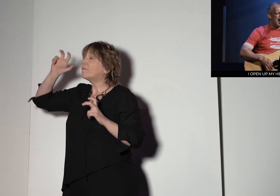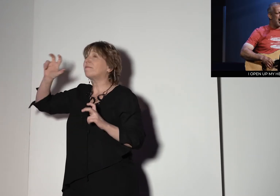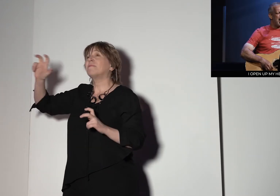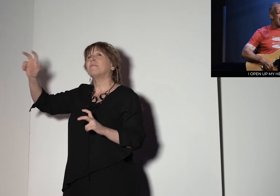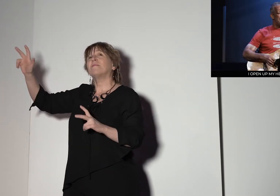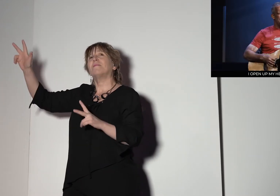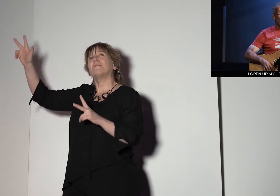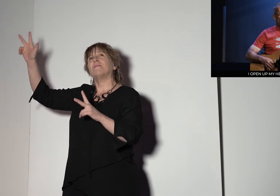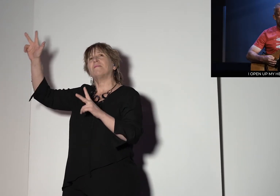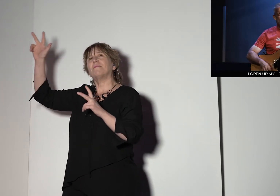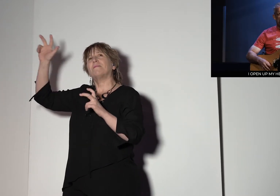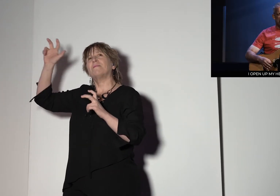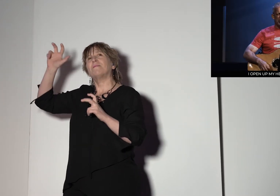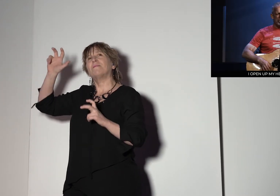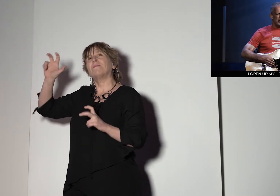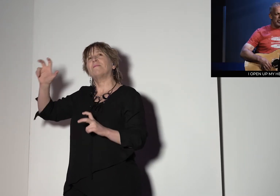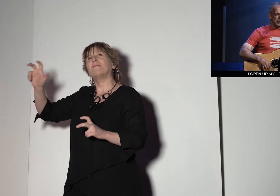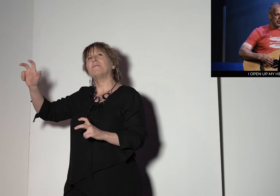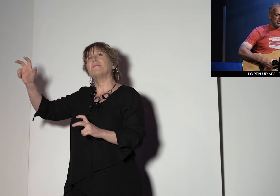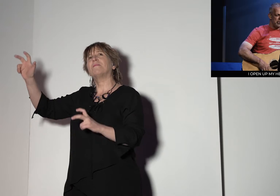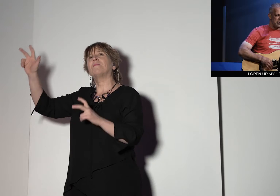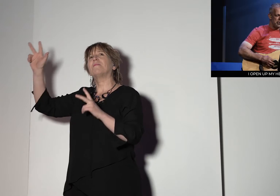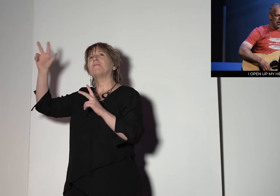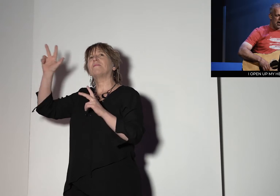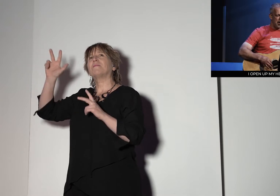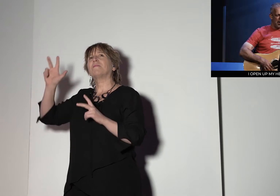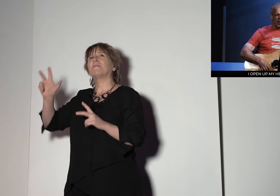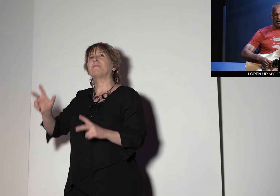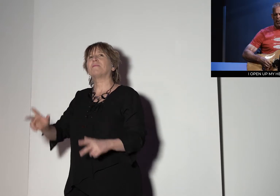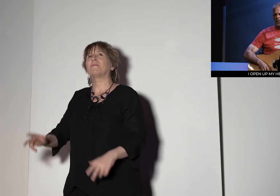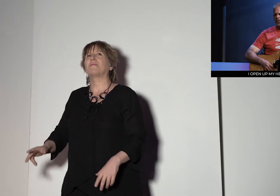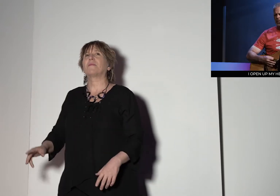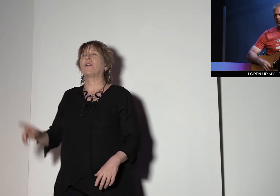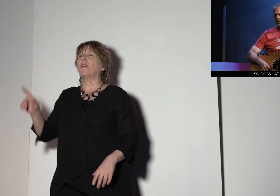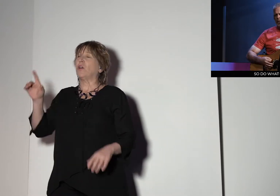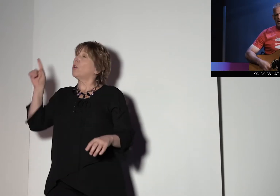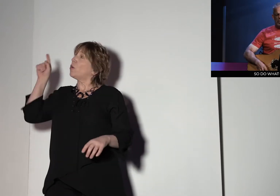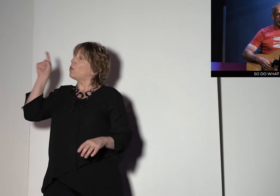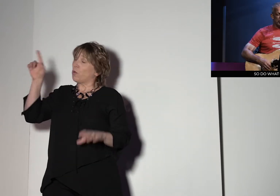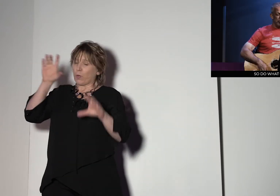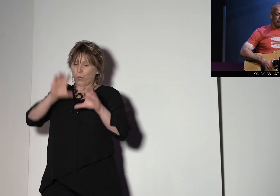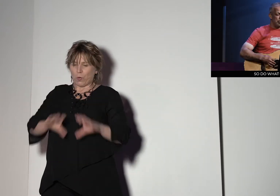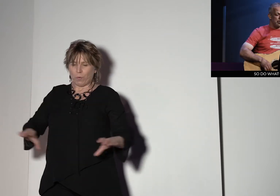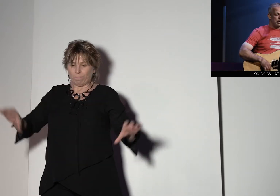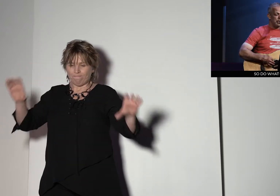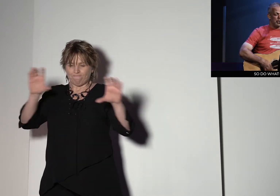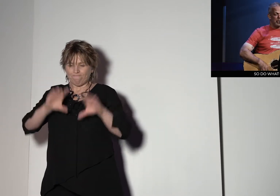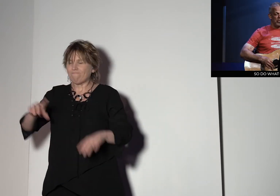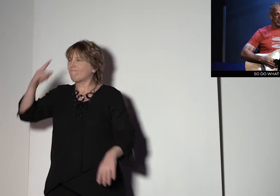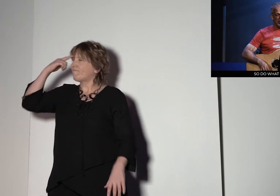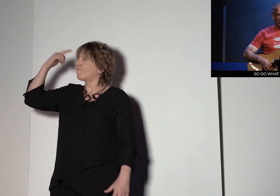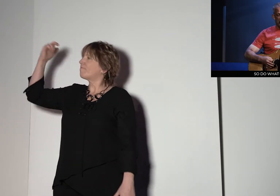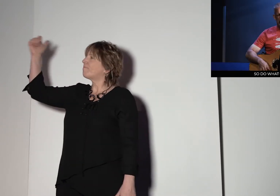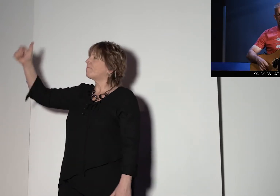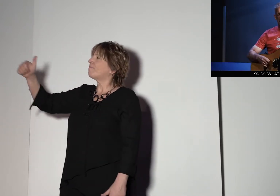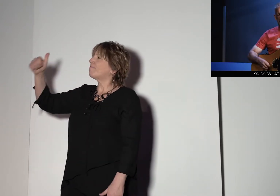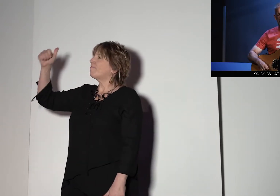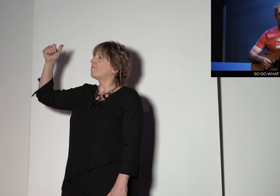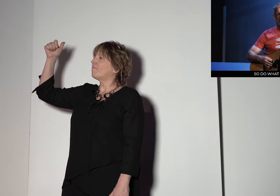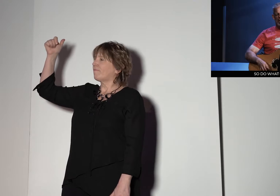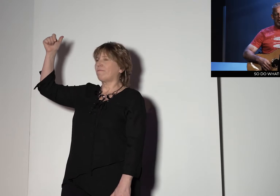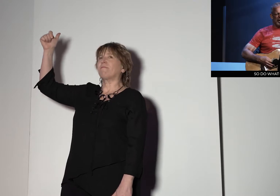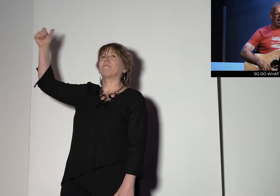my heart to you now. So do what only